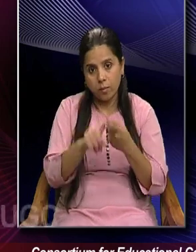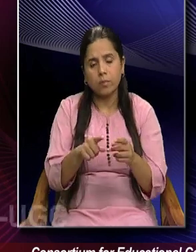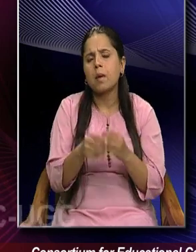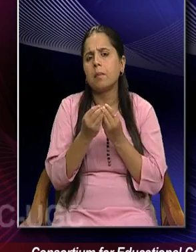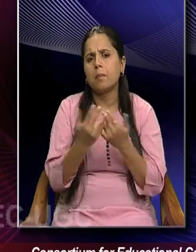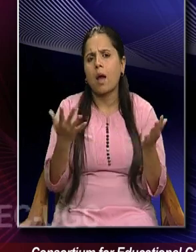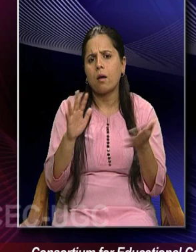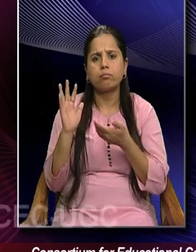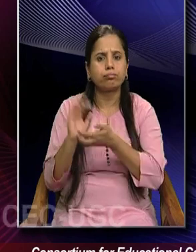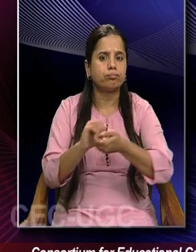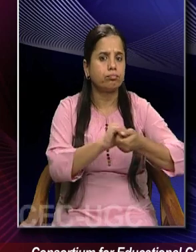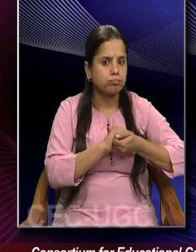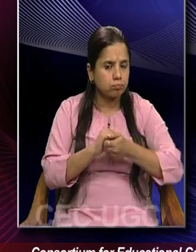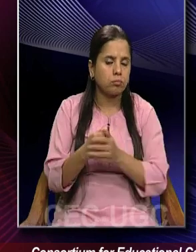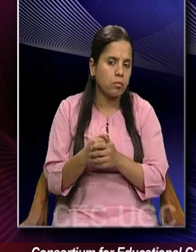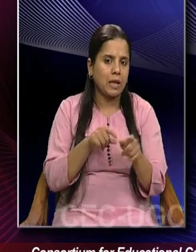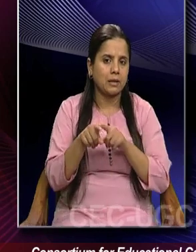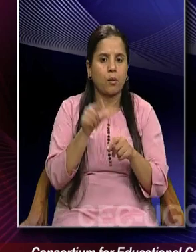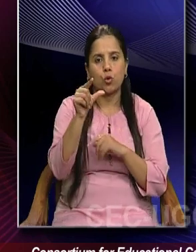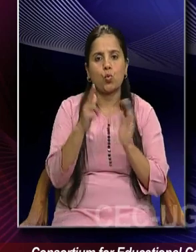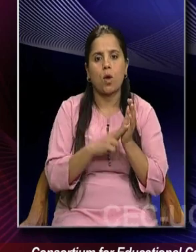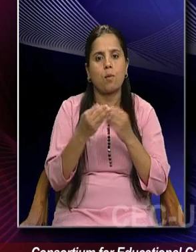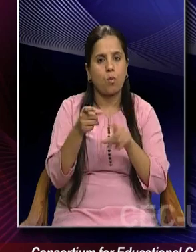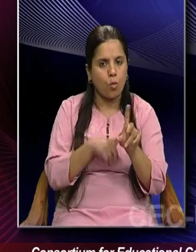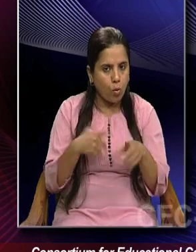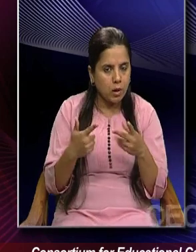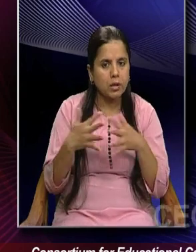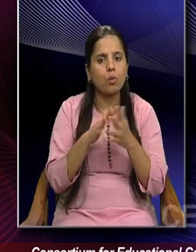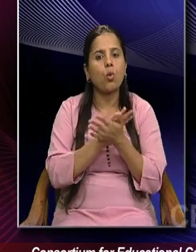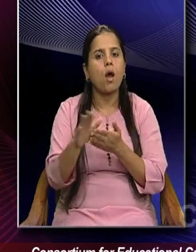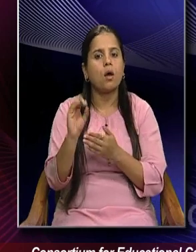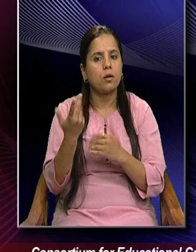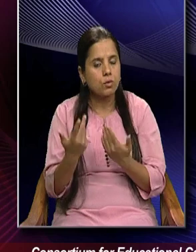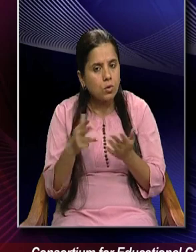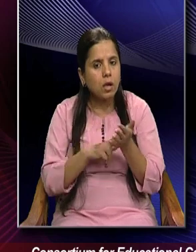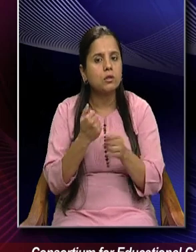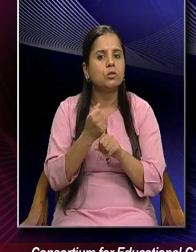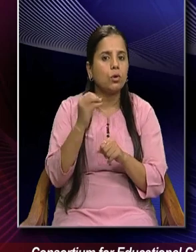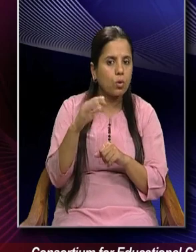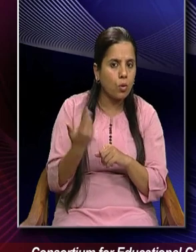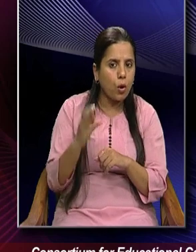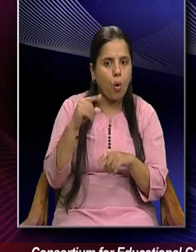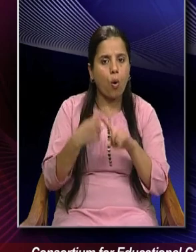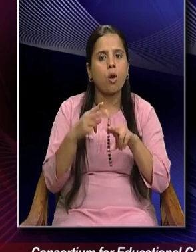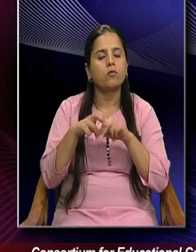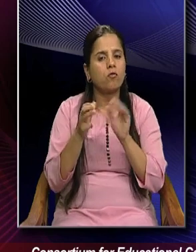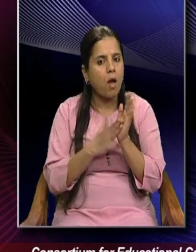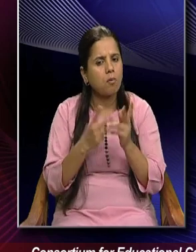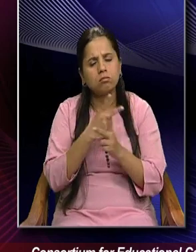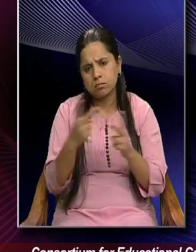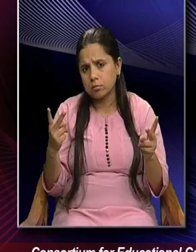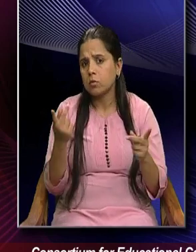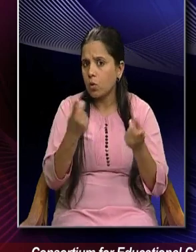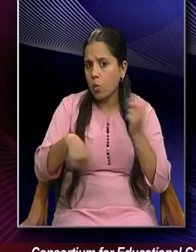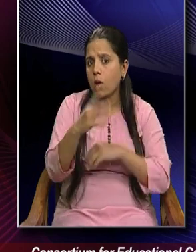of collaborators, UN bodies, WHO volunteers, NGOs like Oxfam and others, they